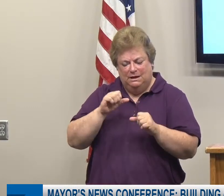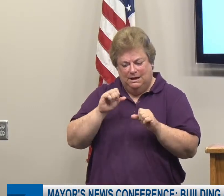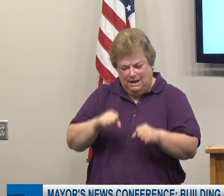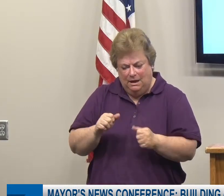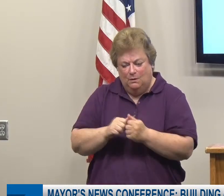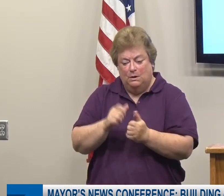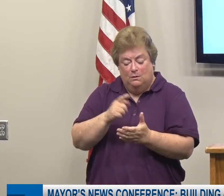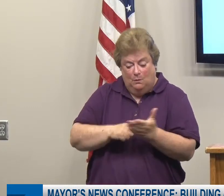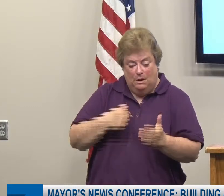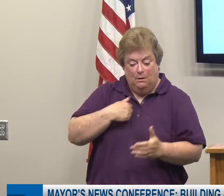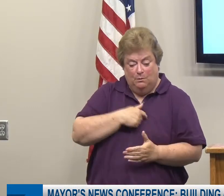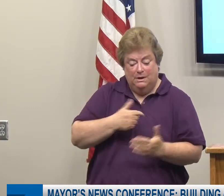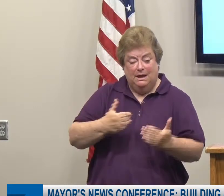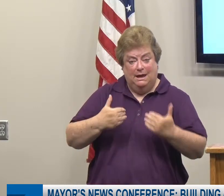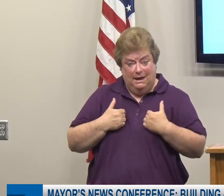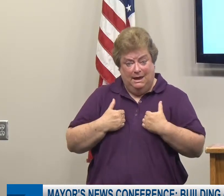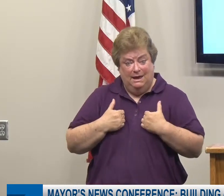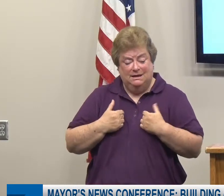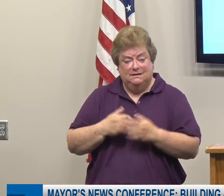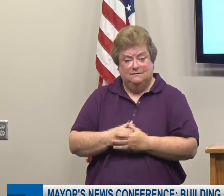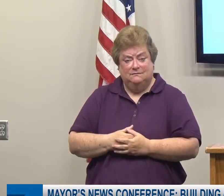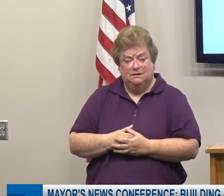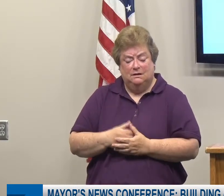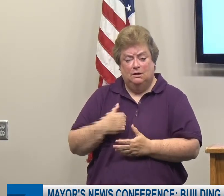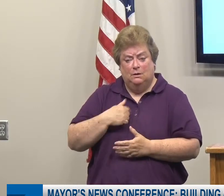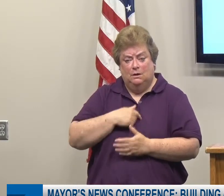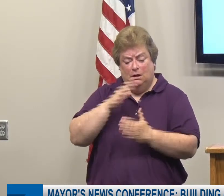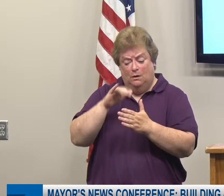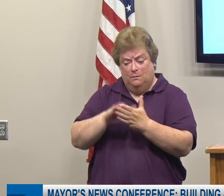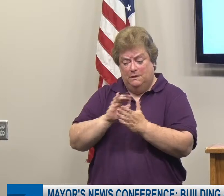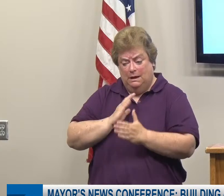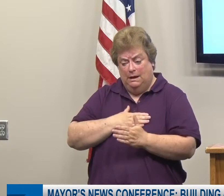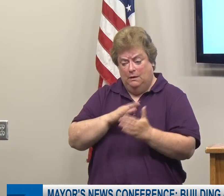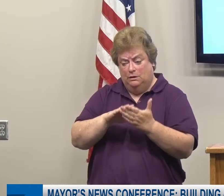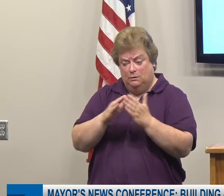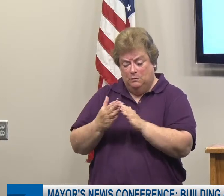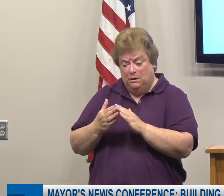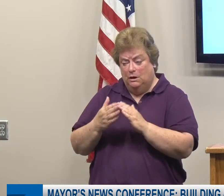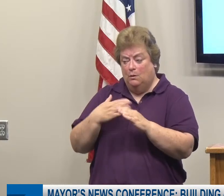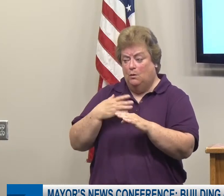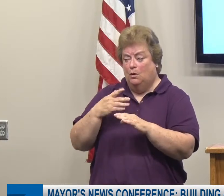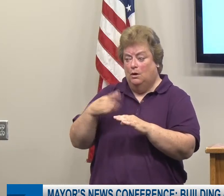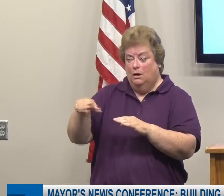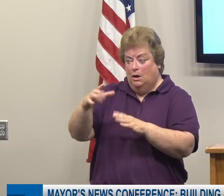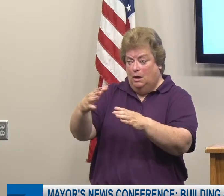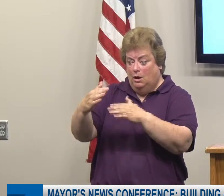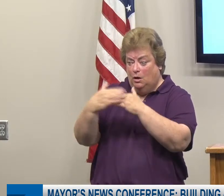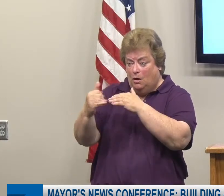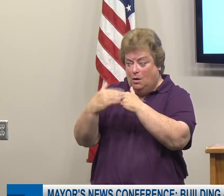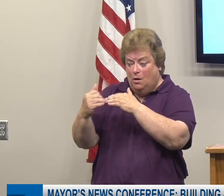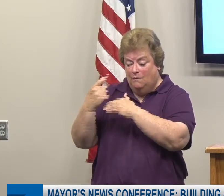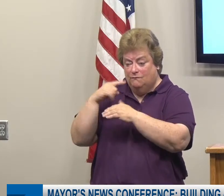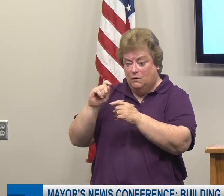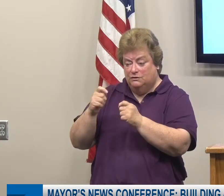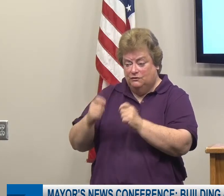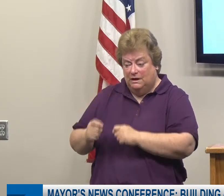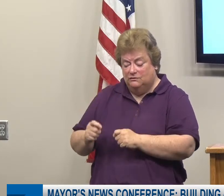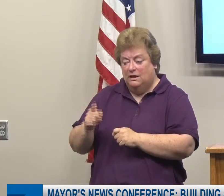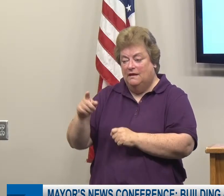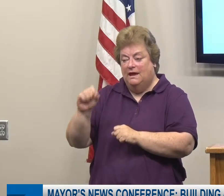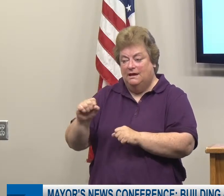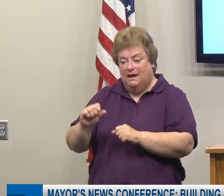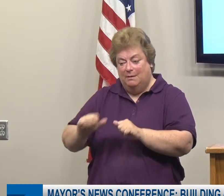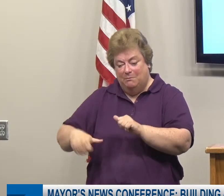resources we have. And we hope that our community, as they call for changes, will also back up those calls with willingness